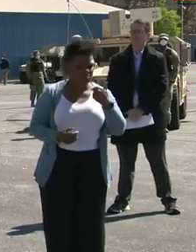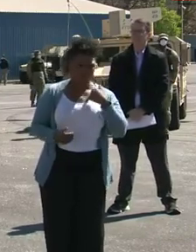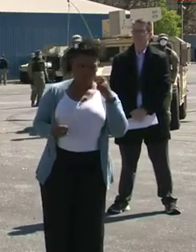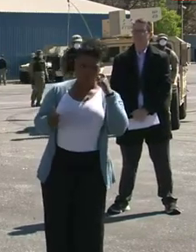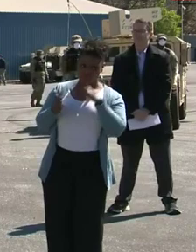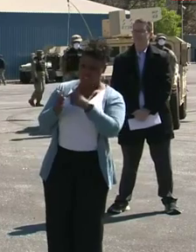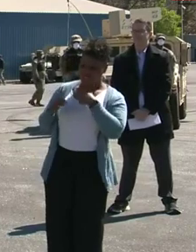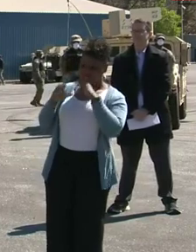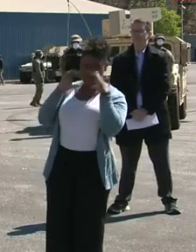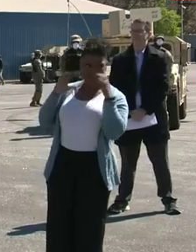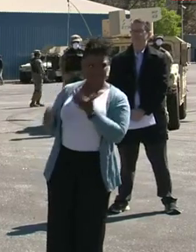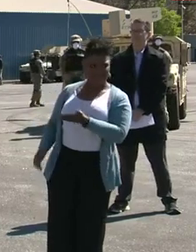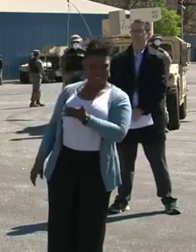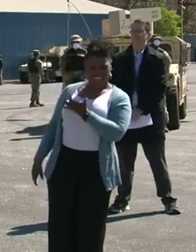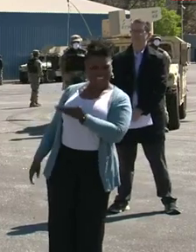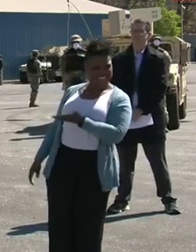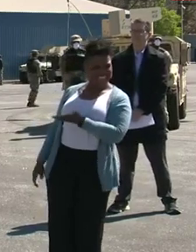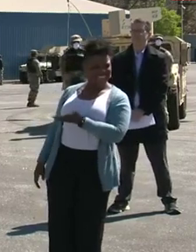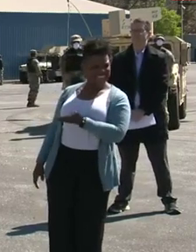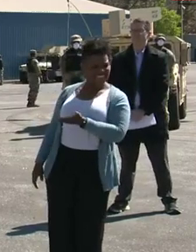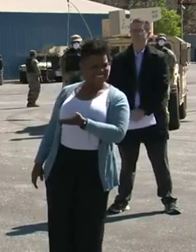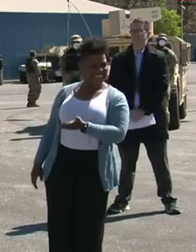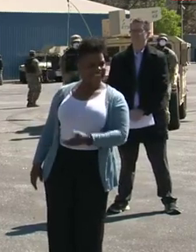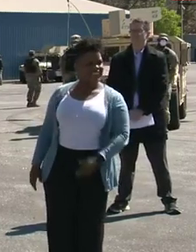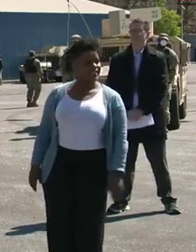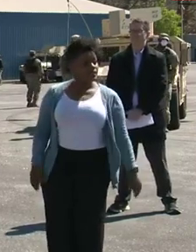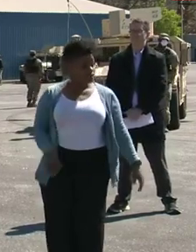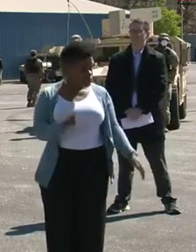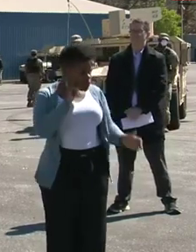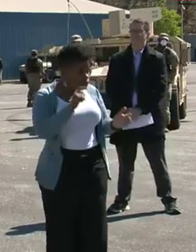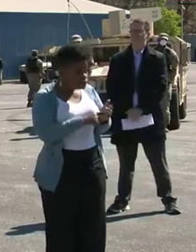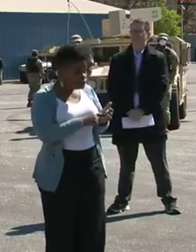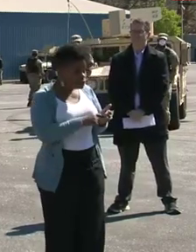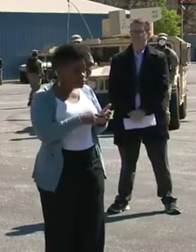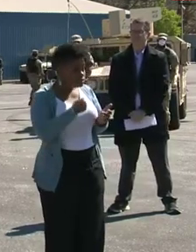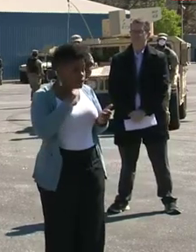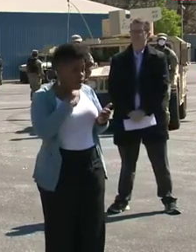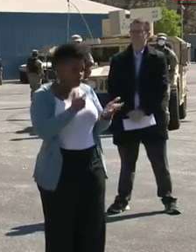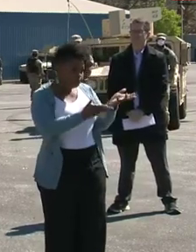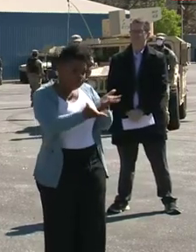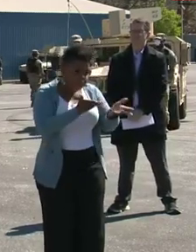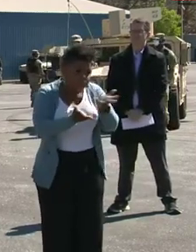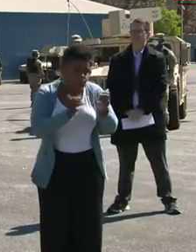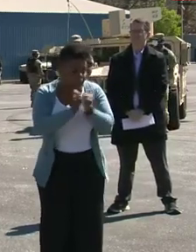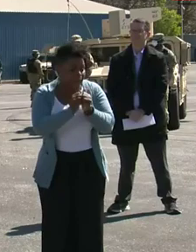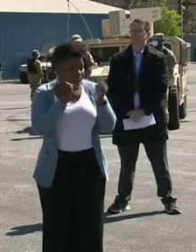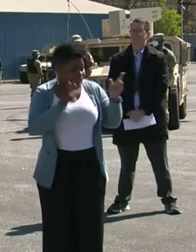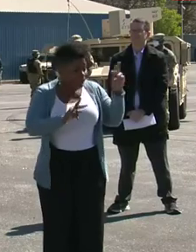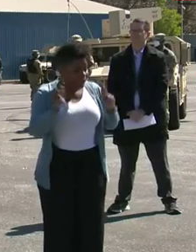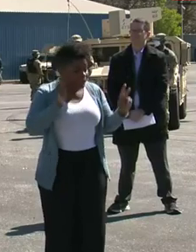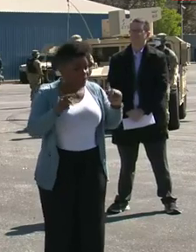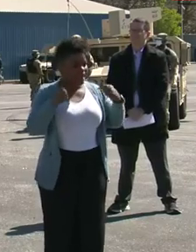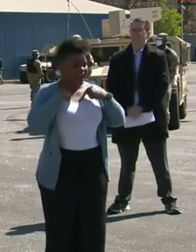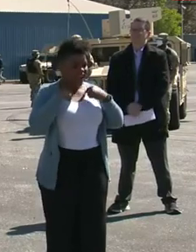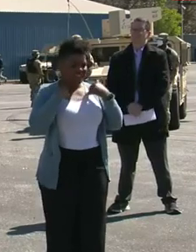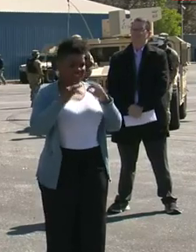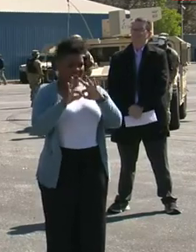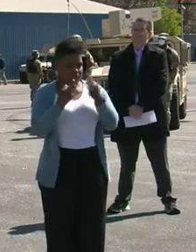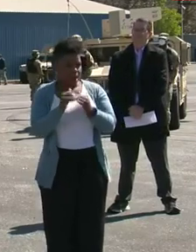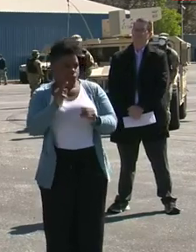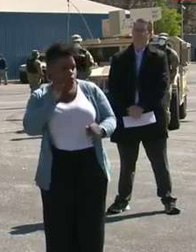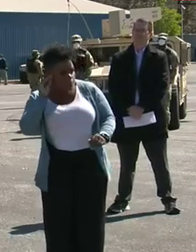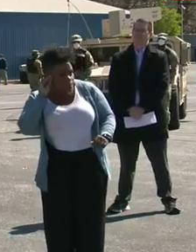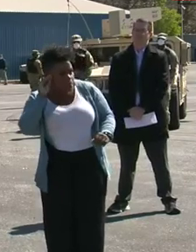decided to wear one. As you know, I interact with a lot of people, and I have a family at home too, and so I just want to take as